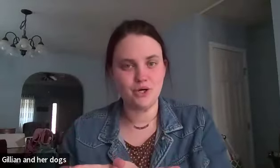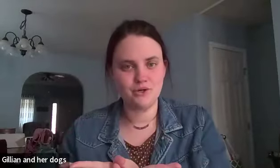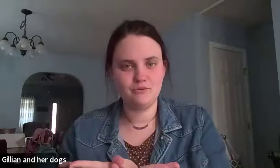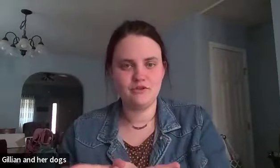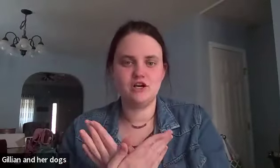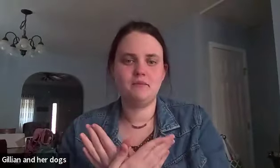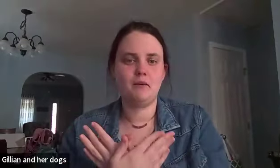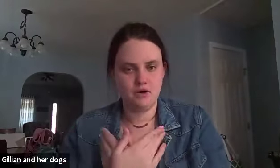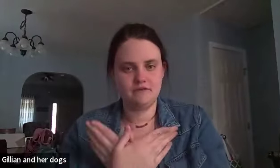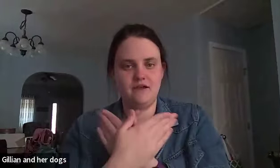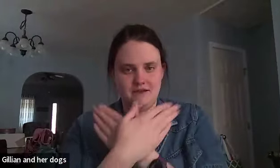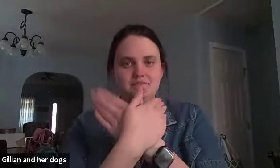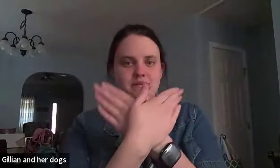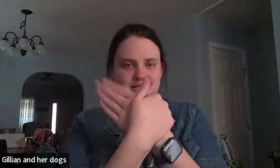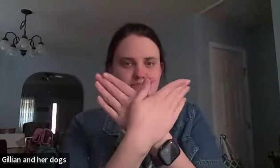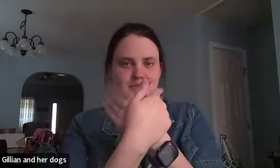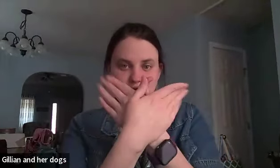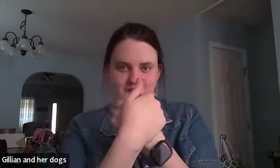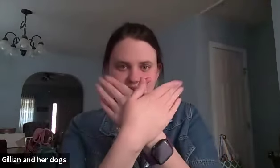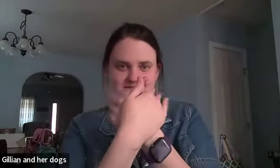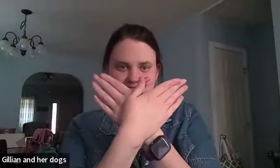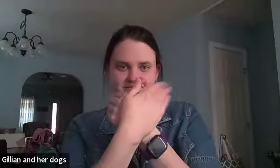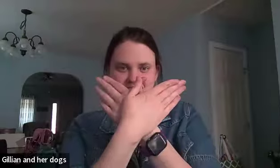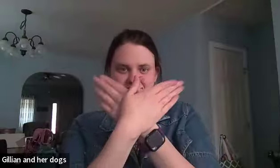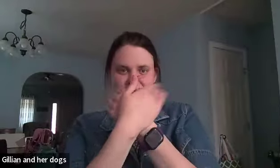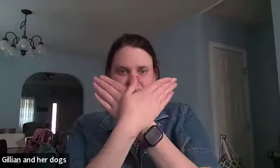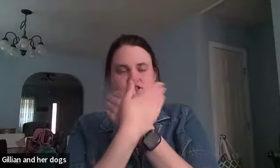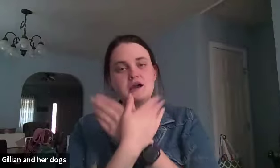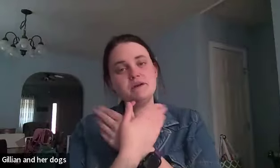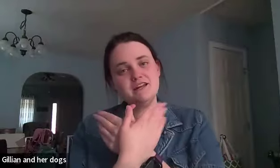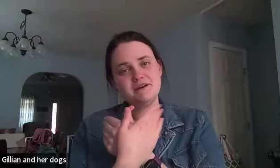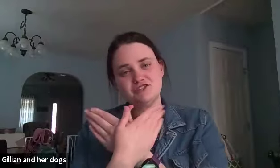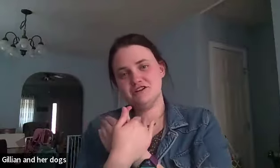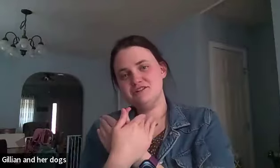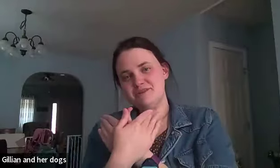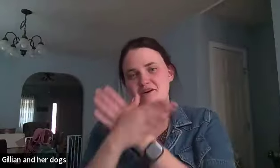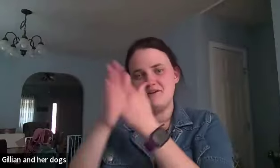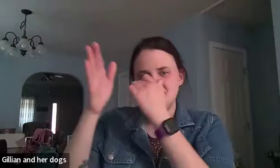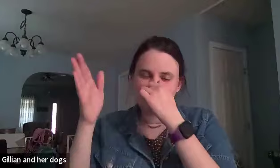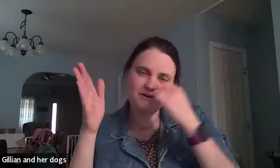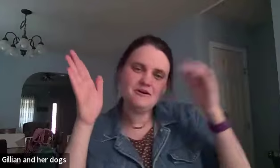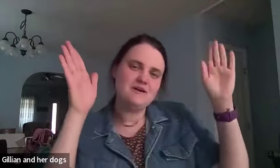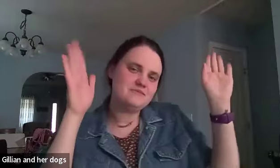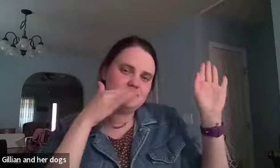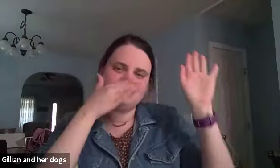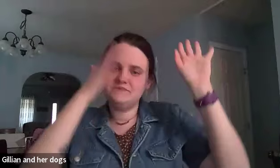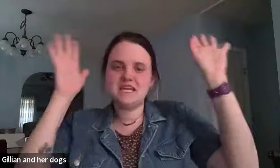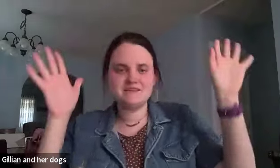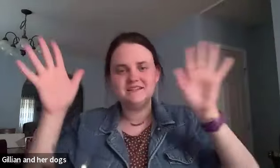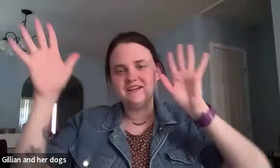bird when they're talking about a bird flying, but it's butterfly. So now when anybody's trying to be all, dancing, coming